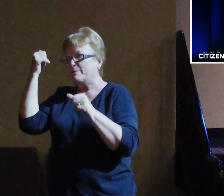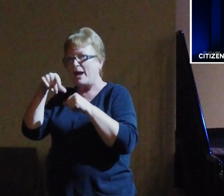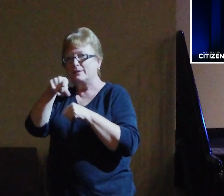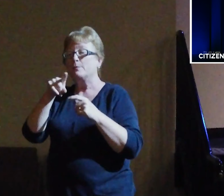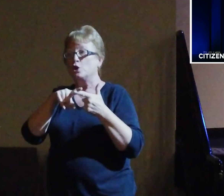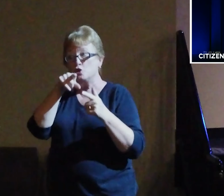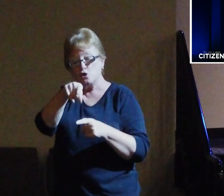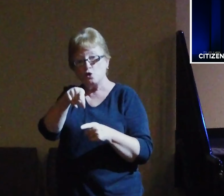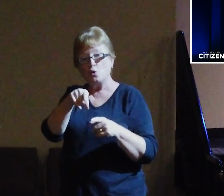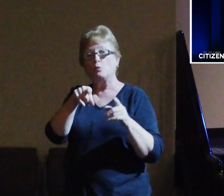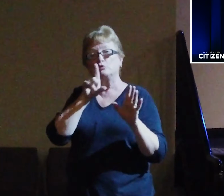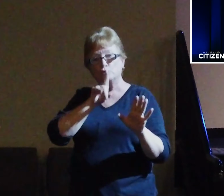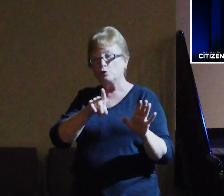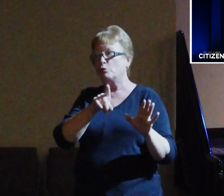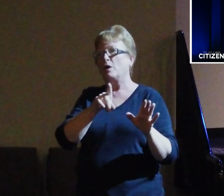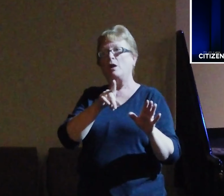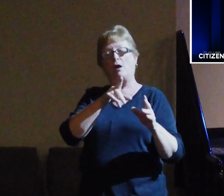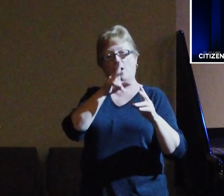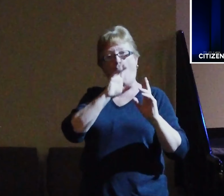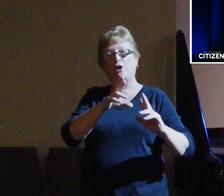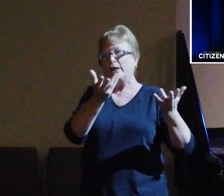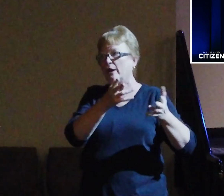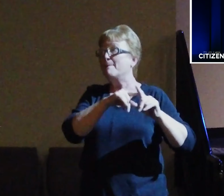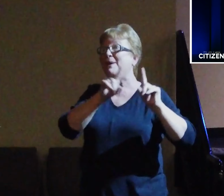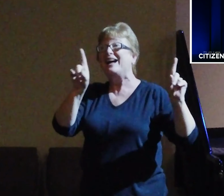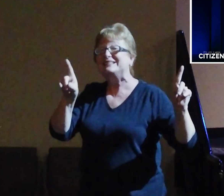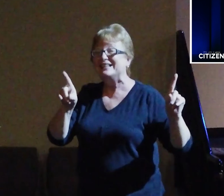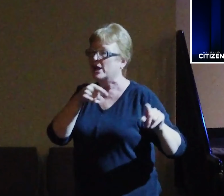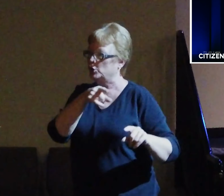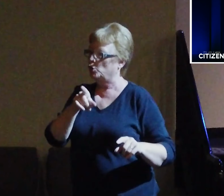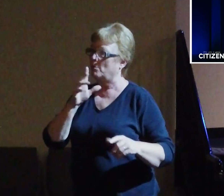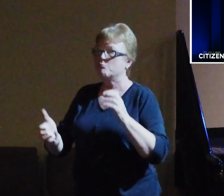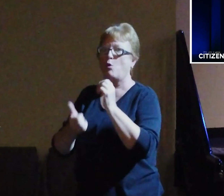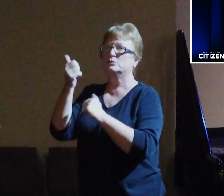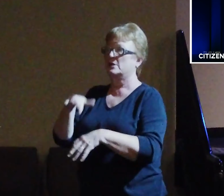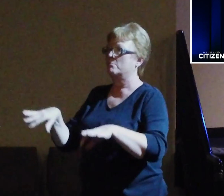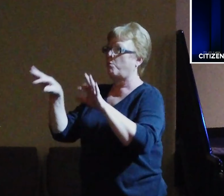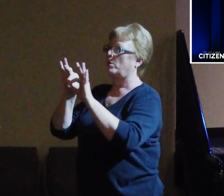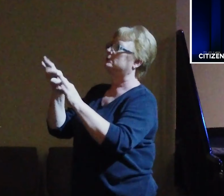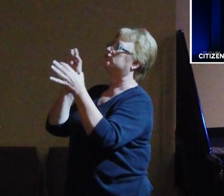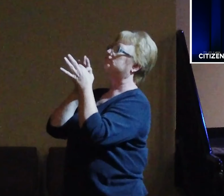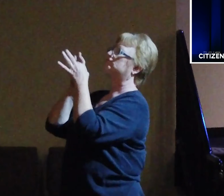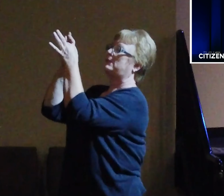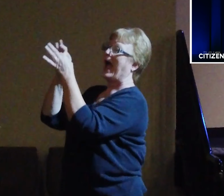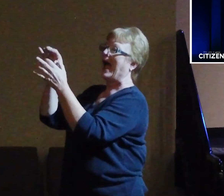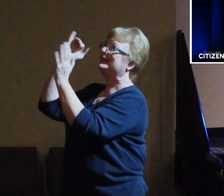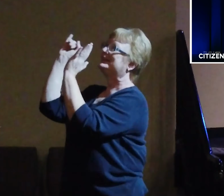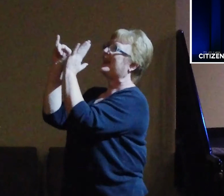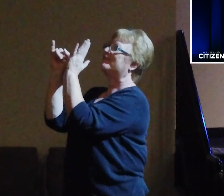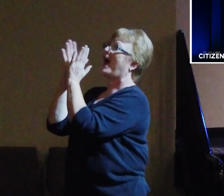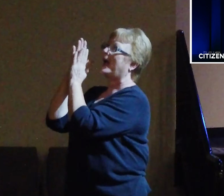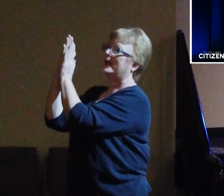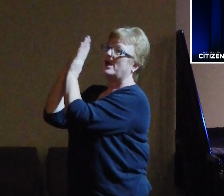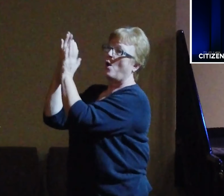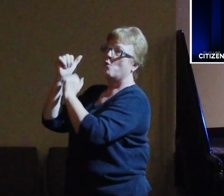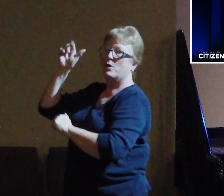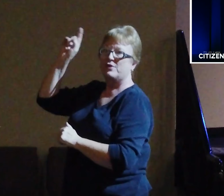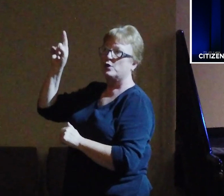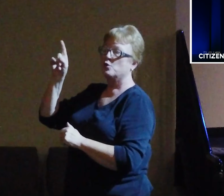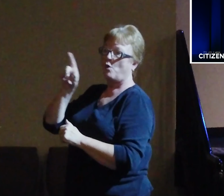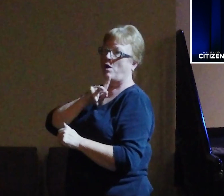to another kingdom and identify with that kingdom above all else. A citizenship that they